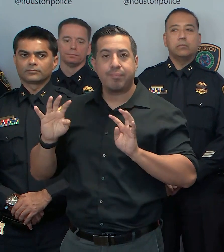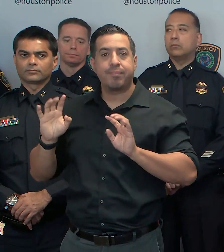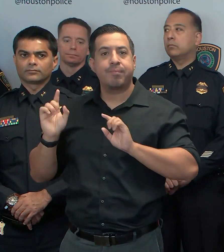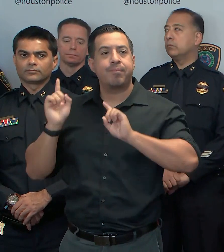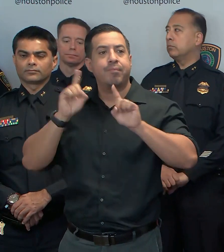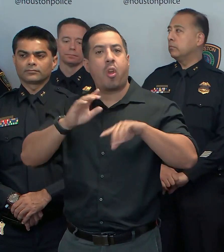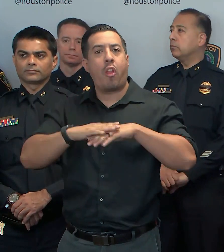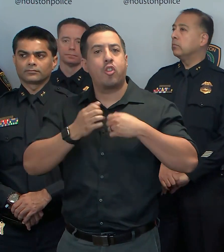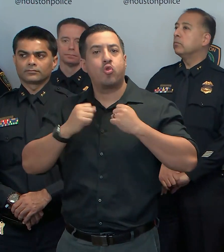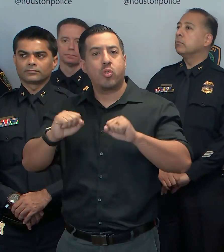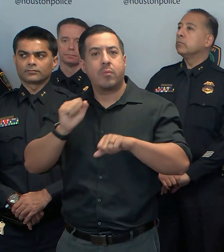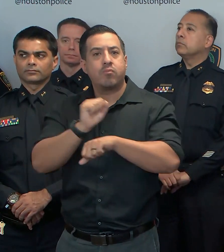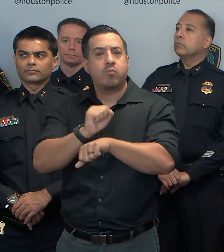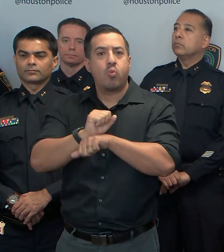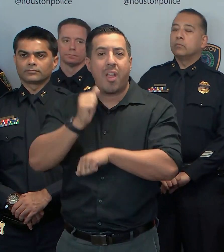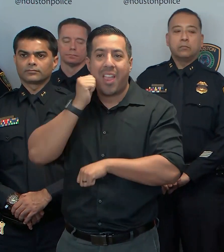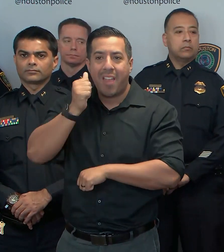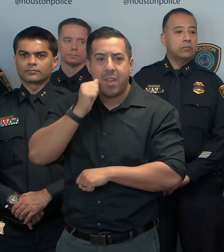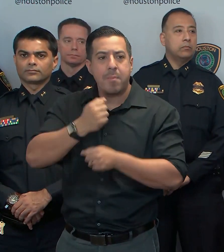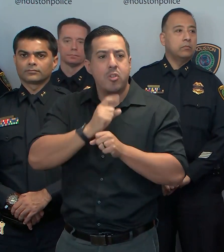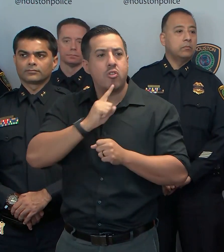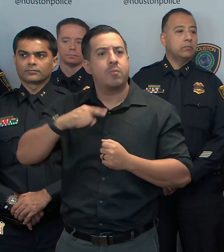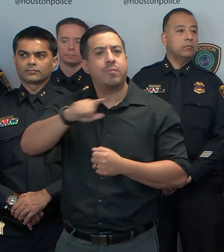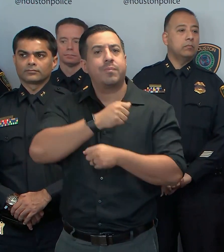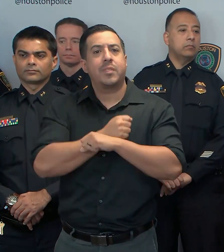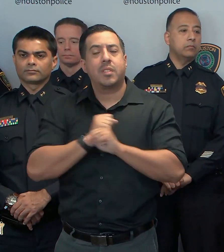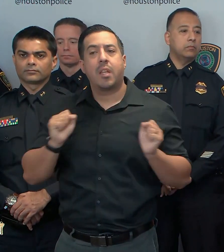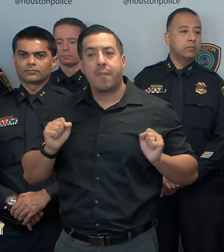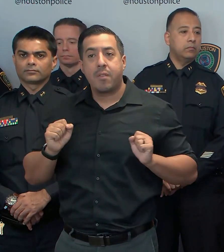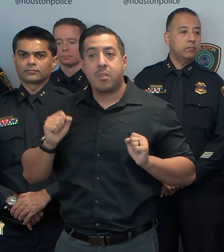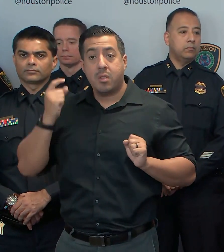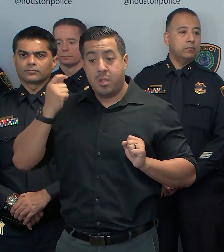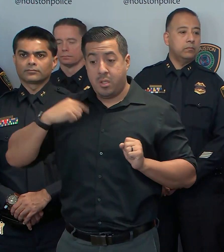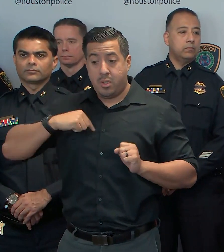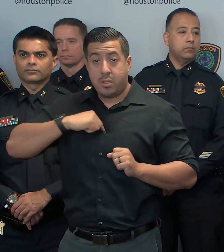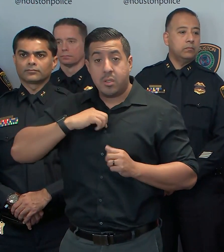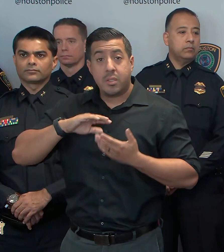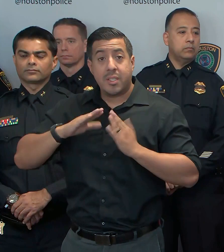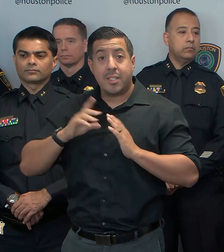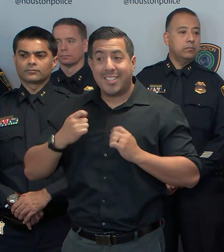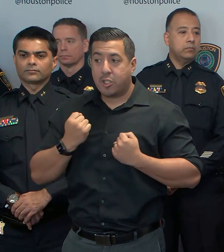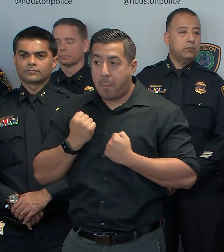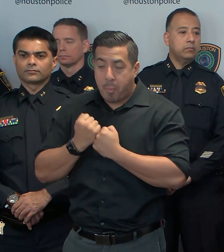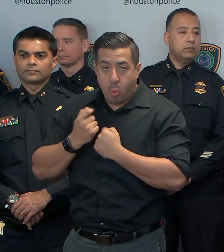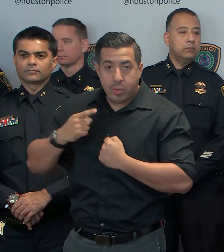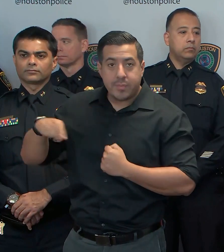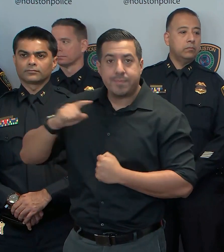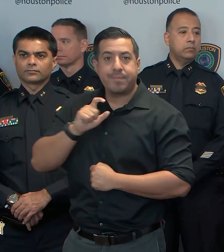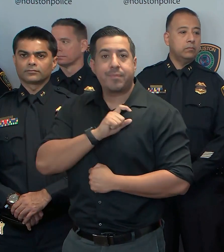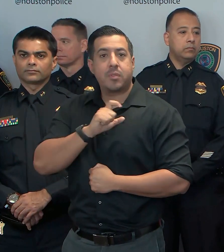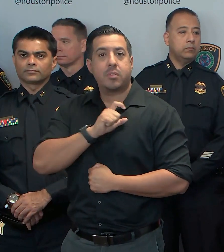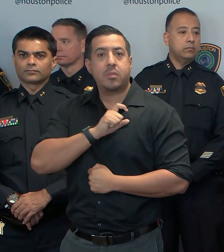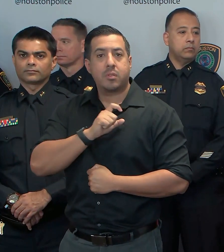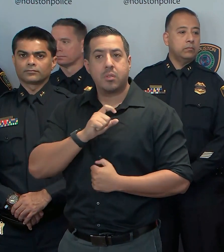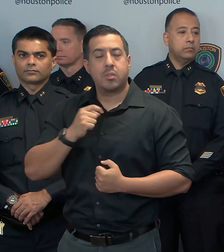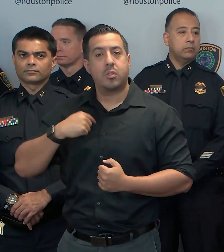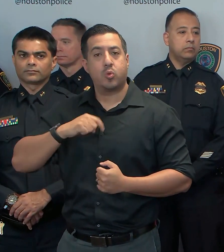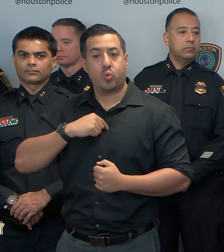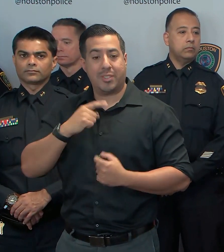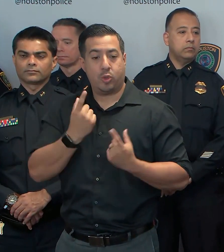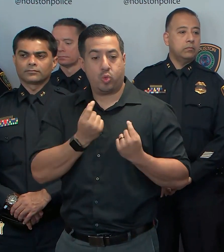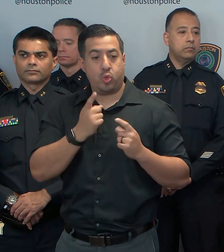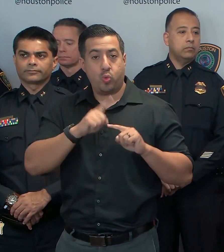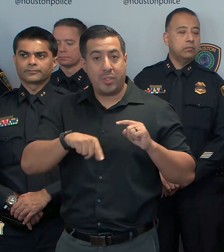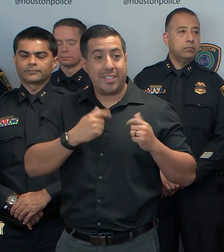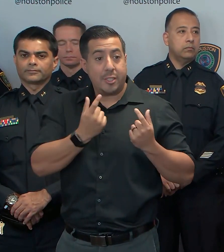single day working to make our city safe. As a city, we simply need to support them, do the things that we individually